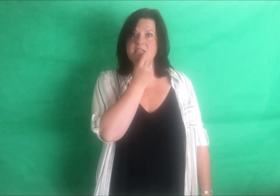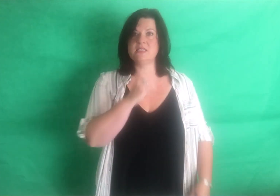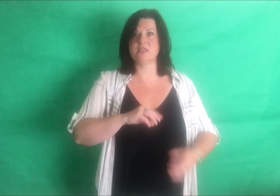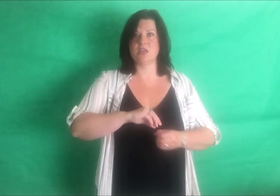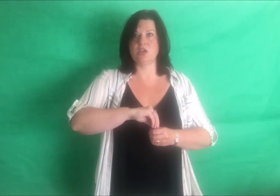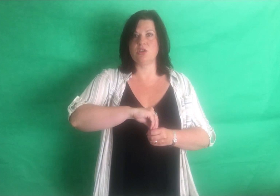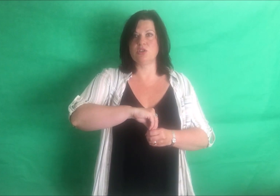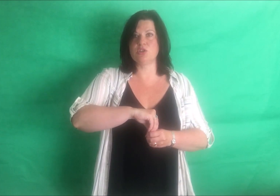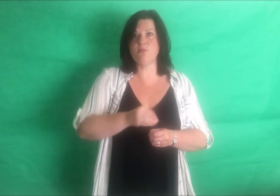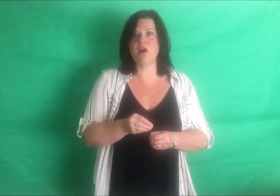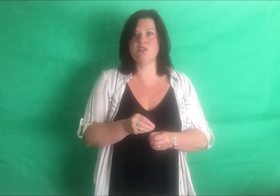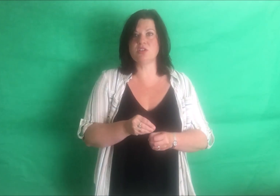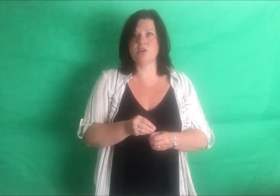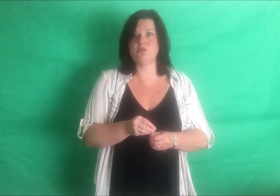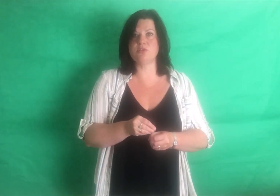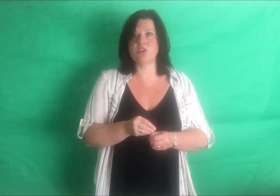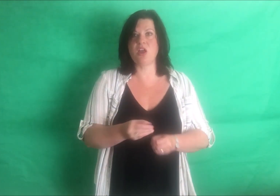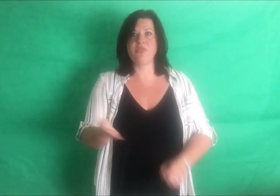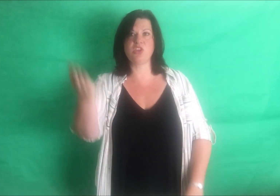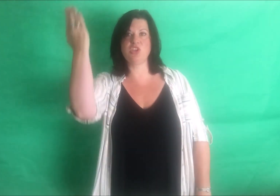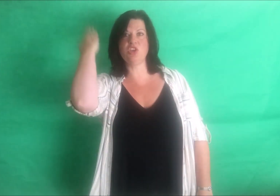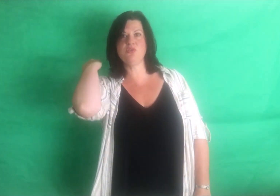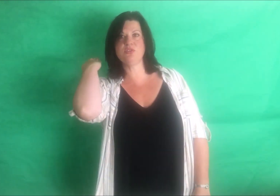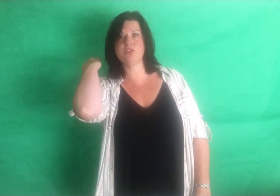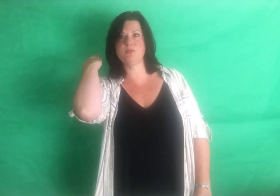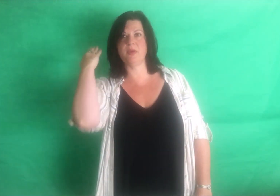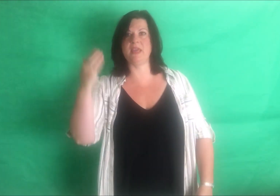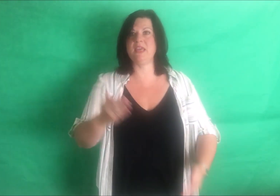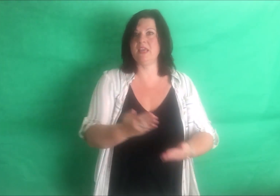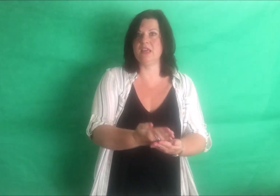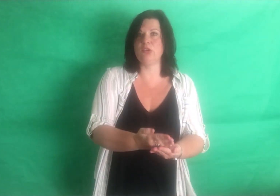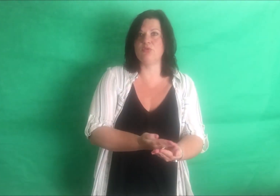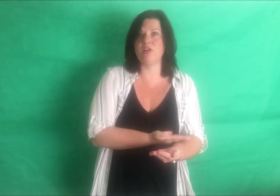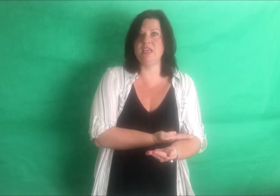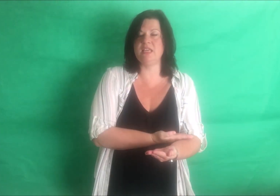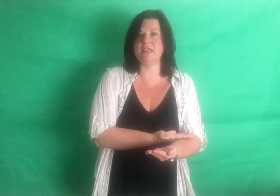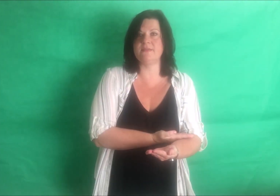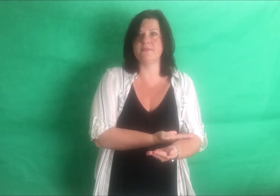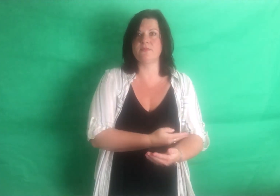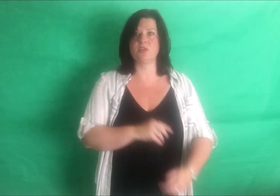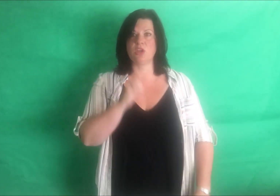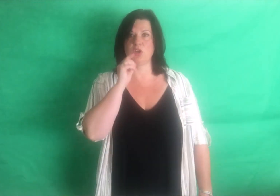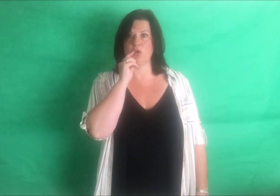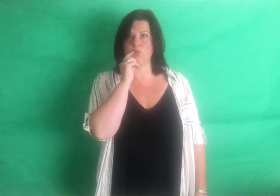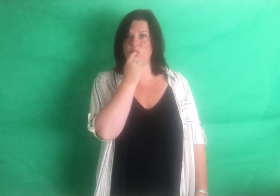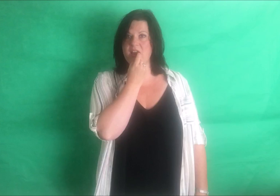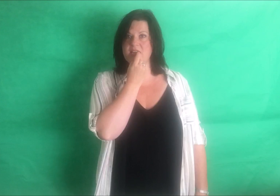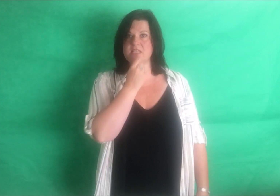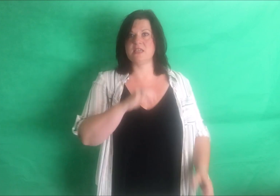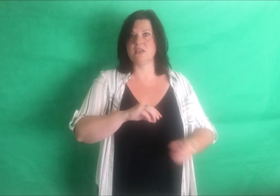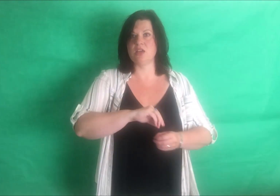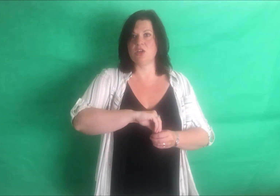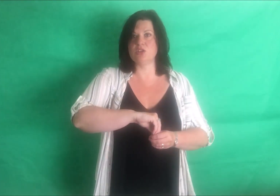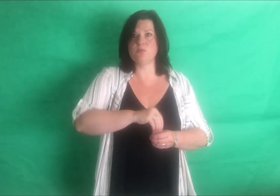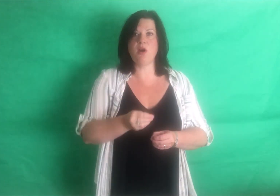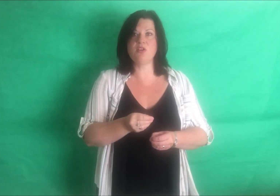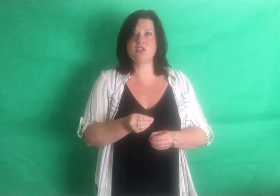Red tomatoes that used to be green. Red